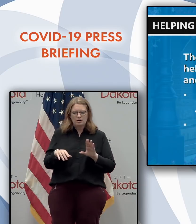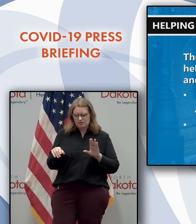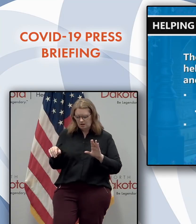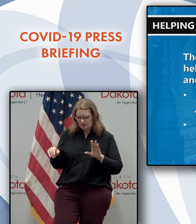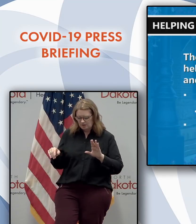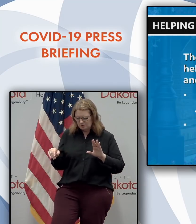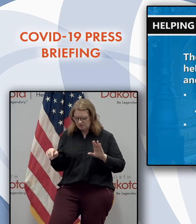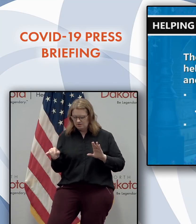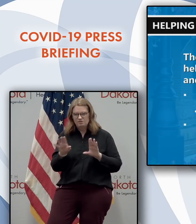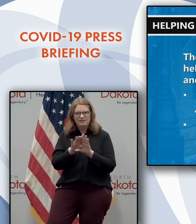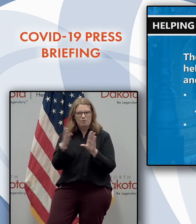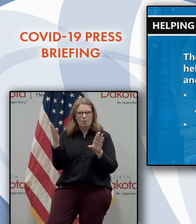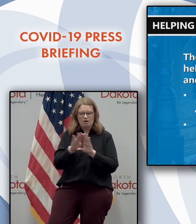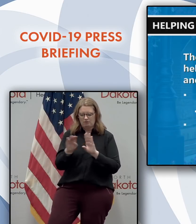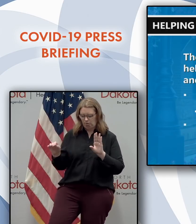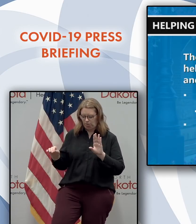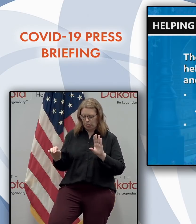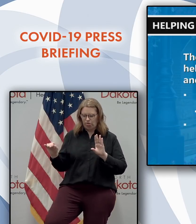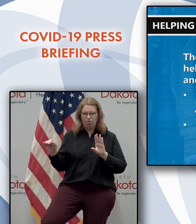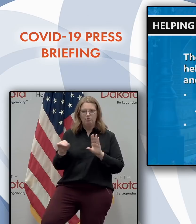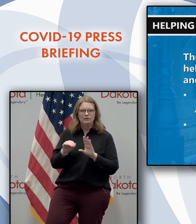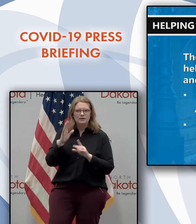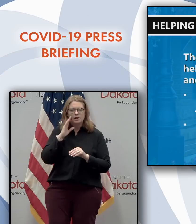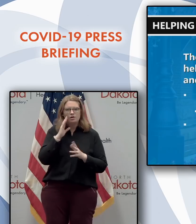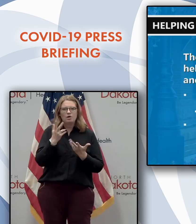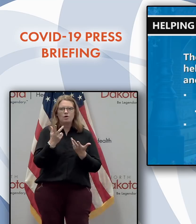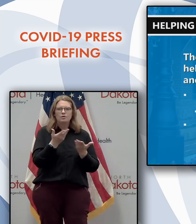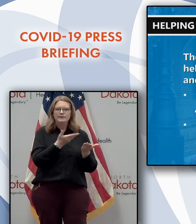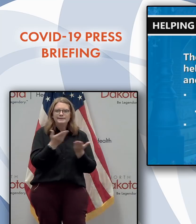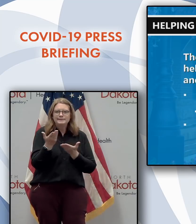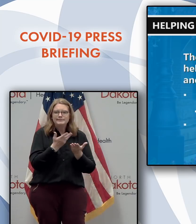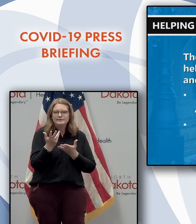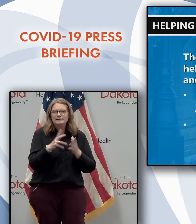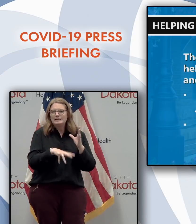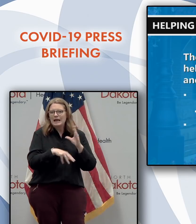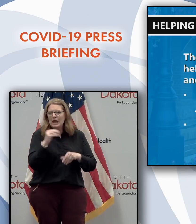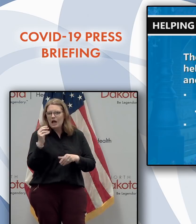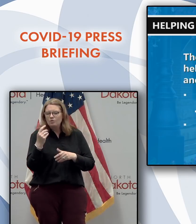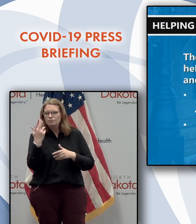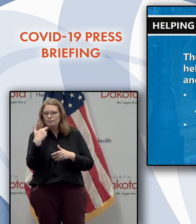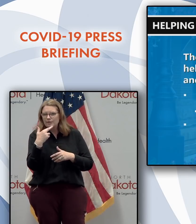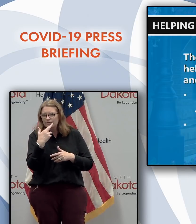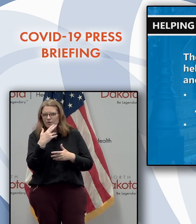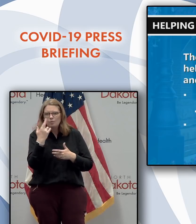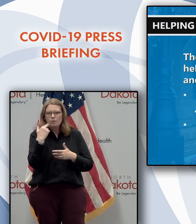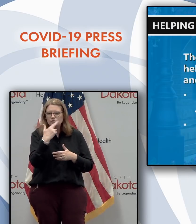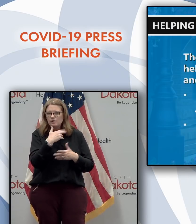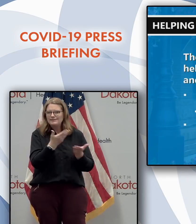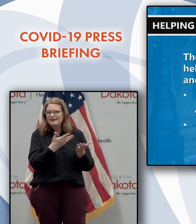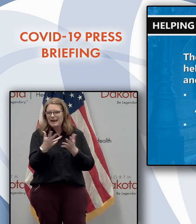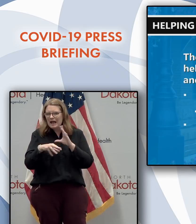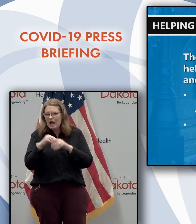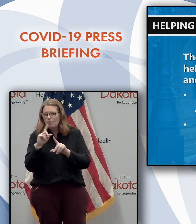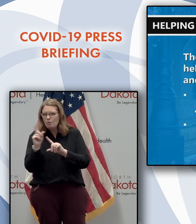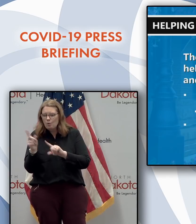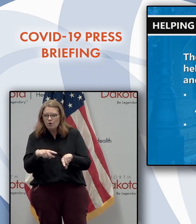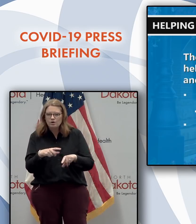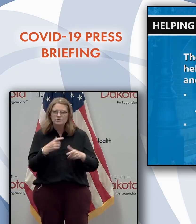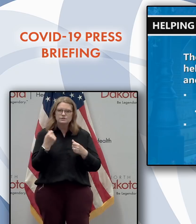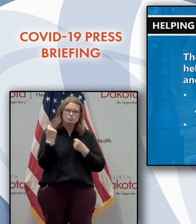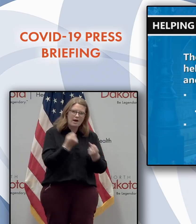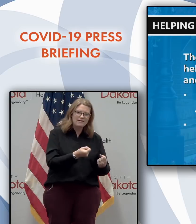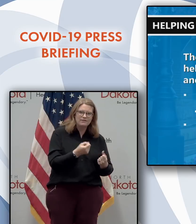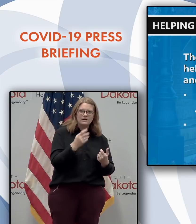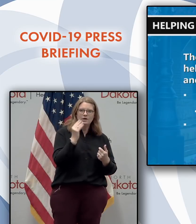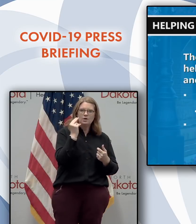help you manage takeout and drive-through orders, so it could be software related. Those that create distance between customers